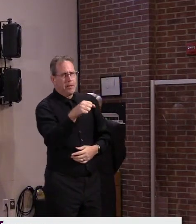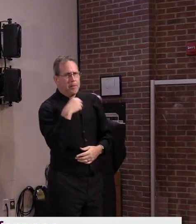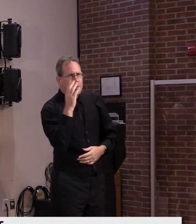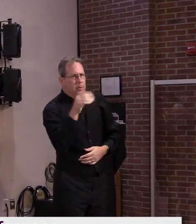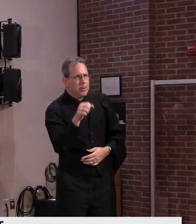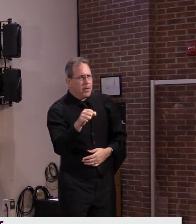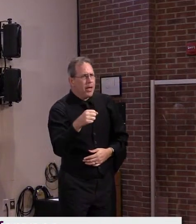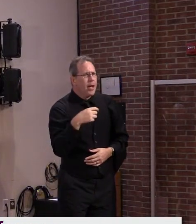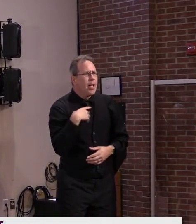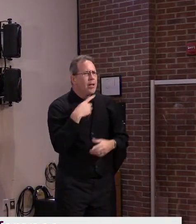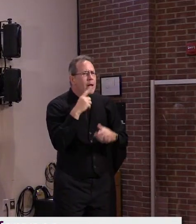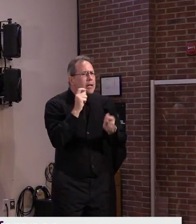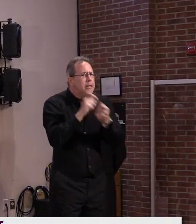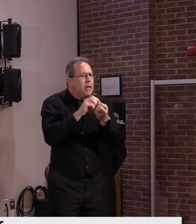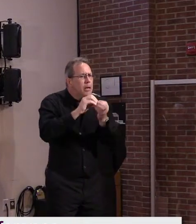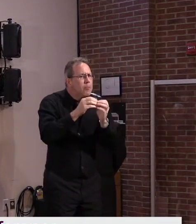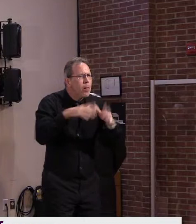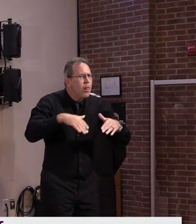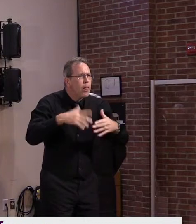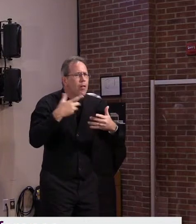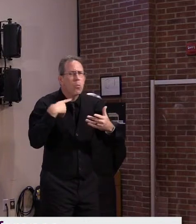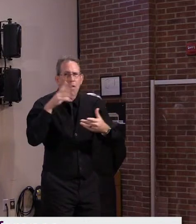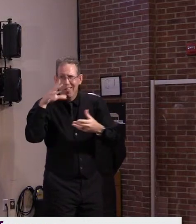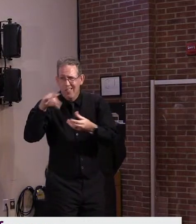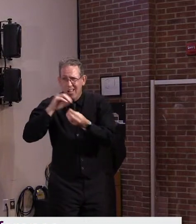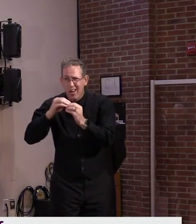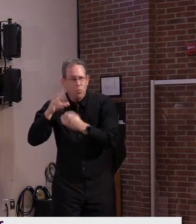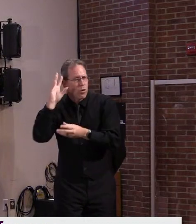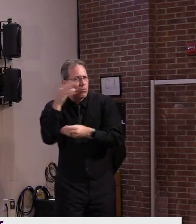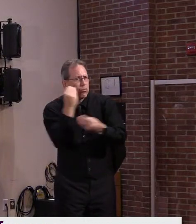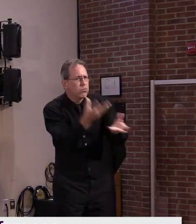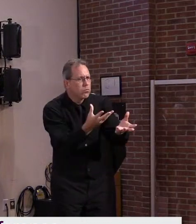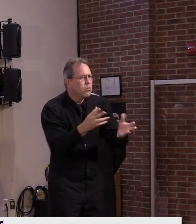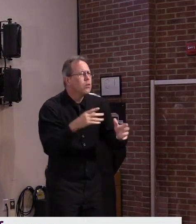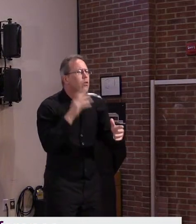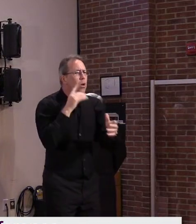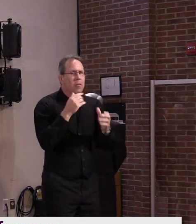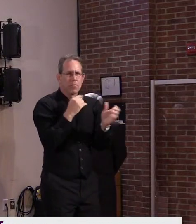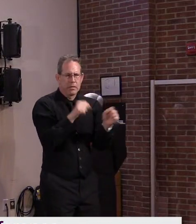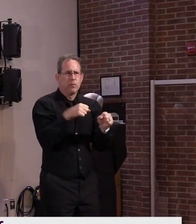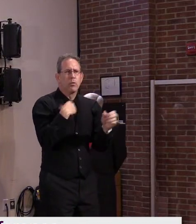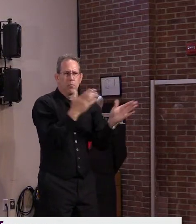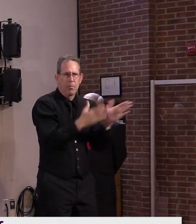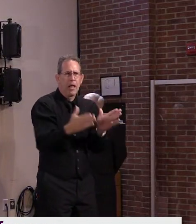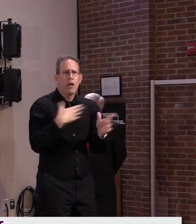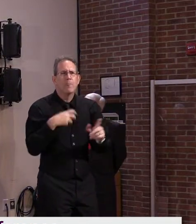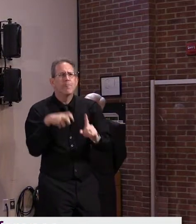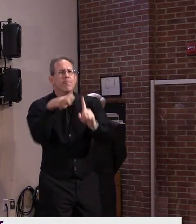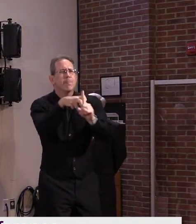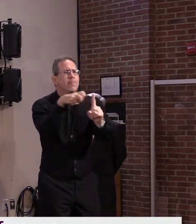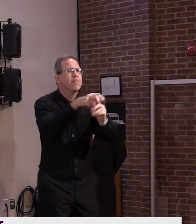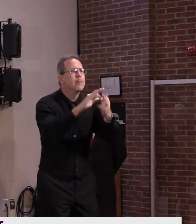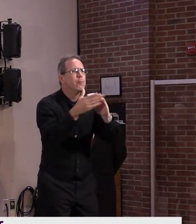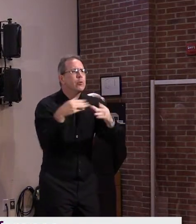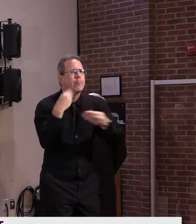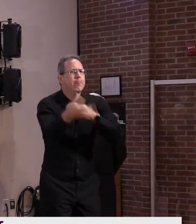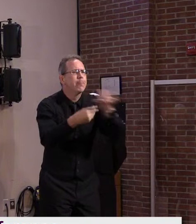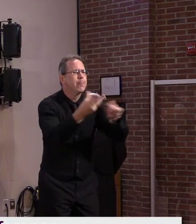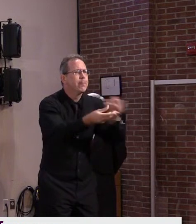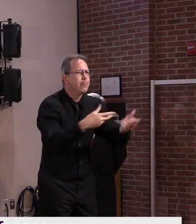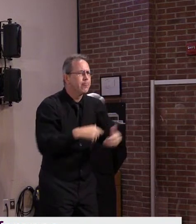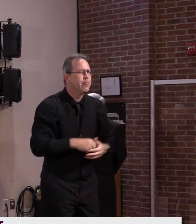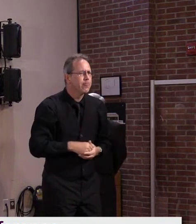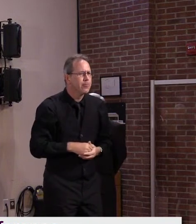you. Those plans are being put into place. I also know that for, I guess it's now called